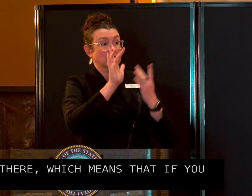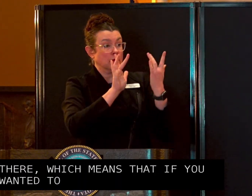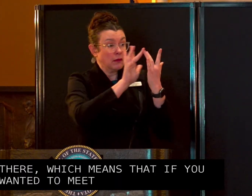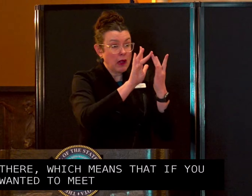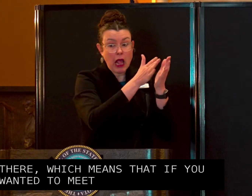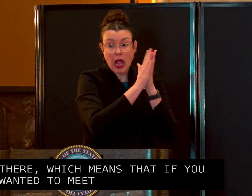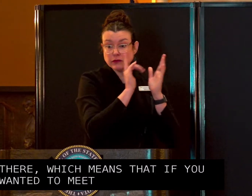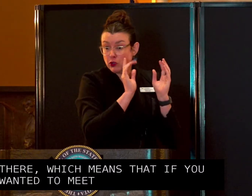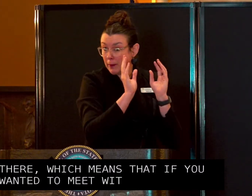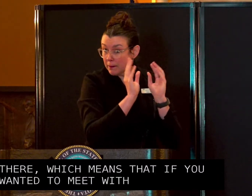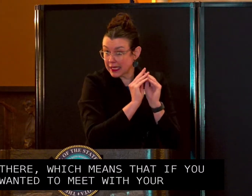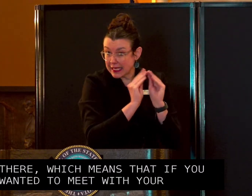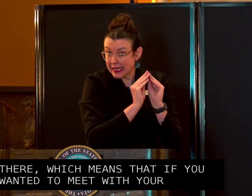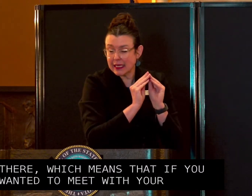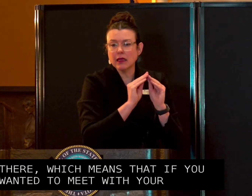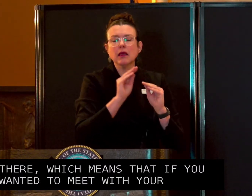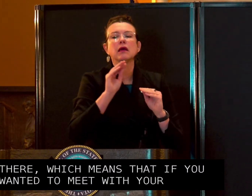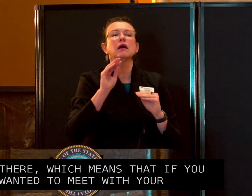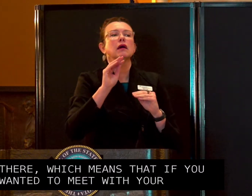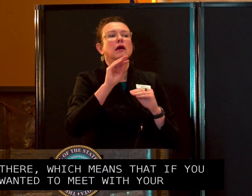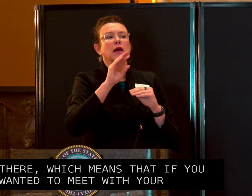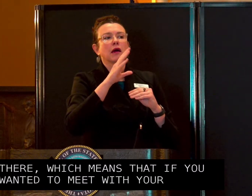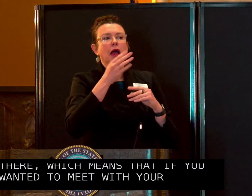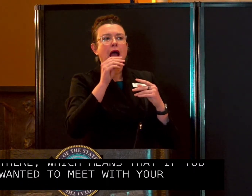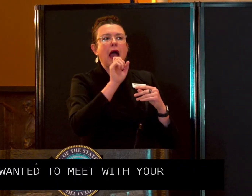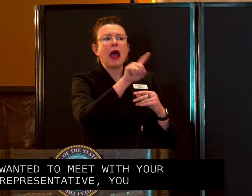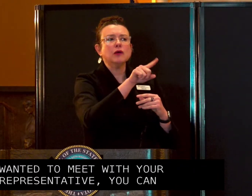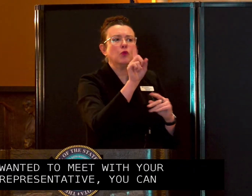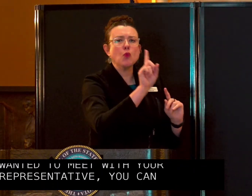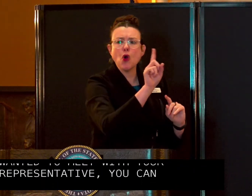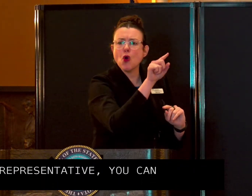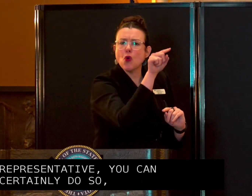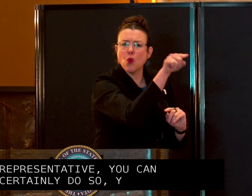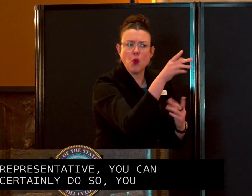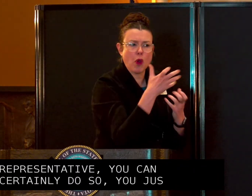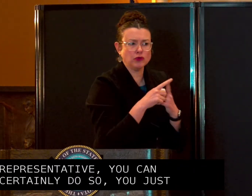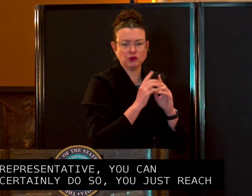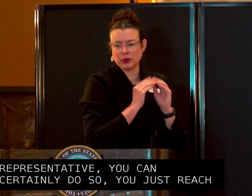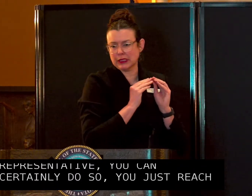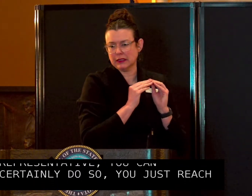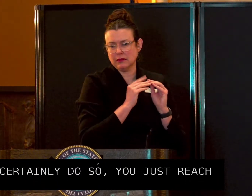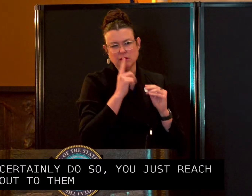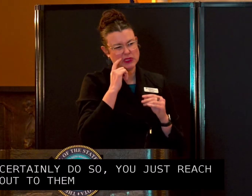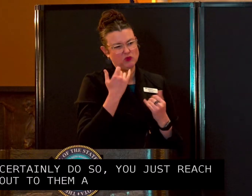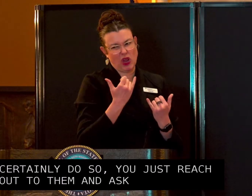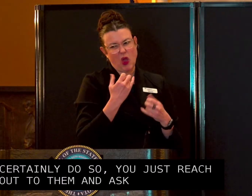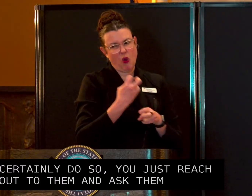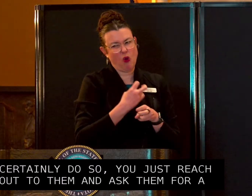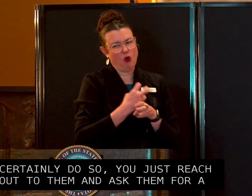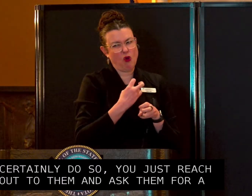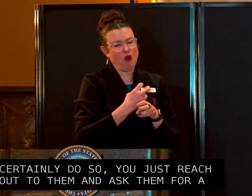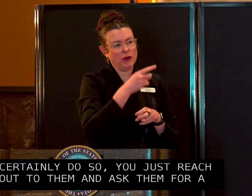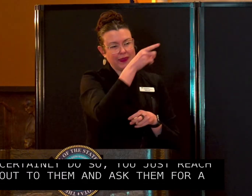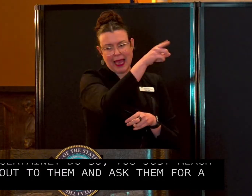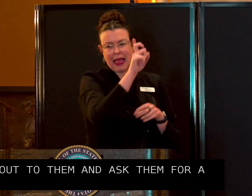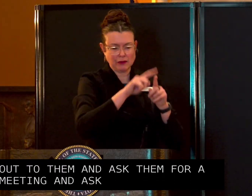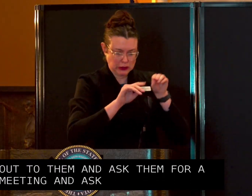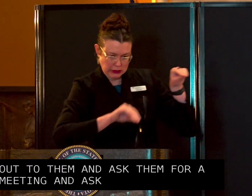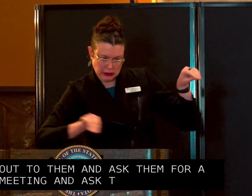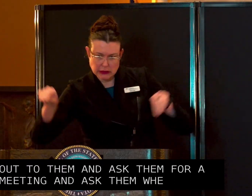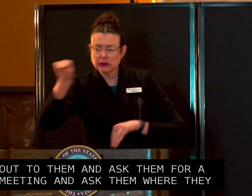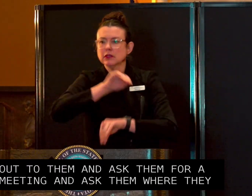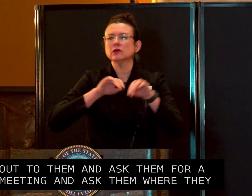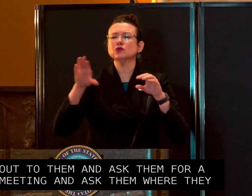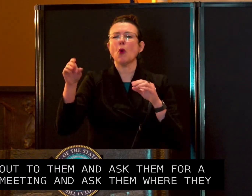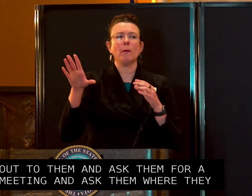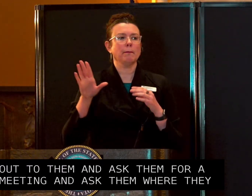representative, you can certainly do so. You just reach out to them and ask them for a meeting and ask them where they would prefer to